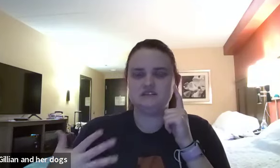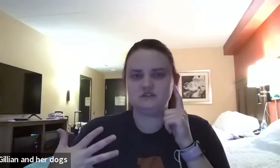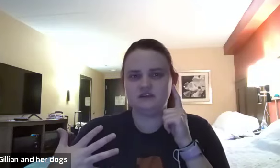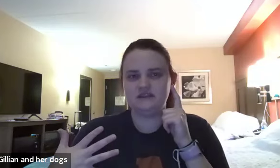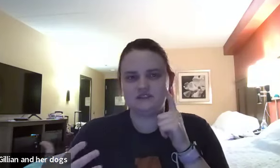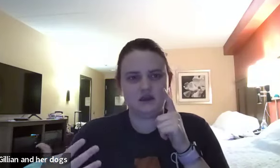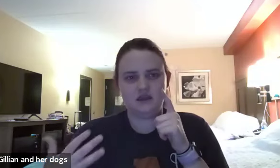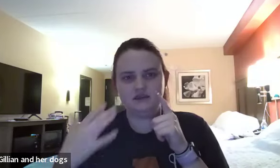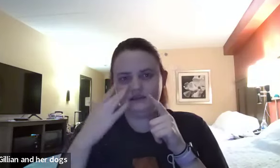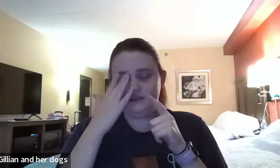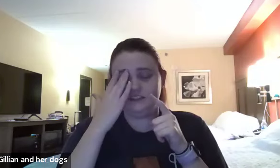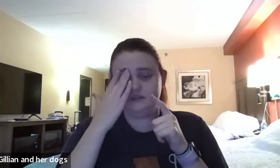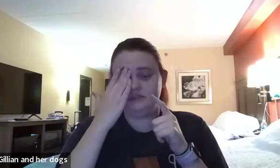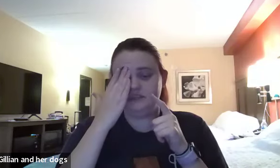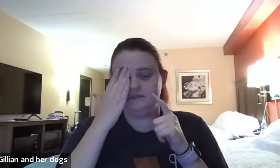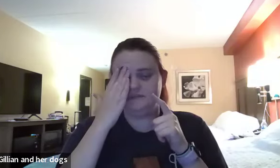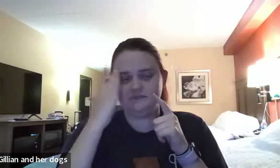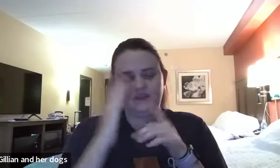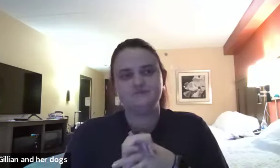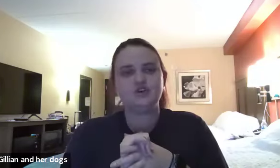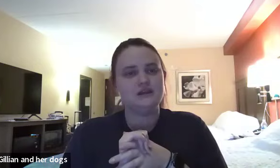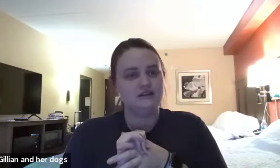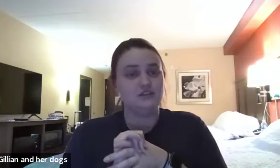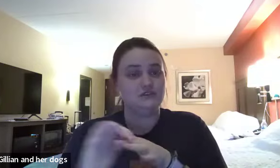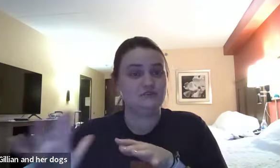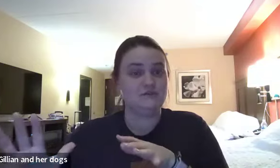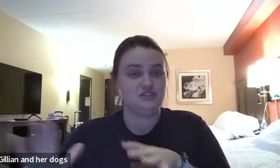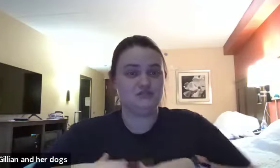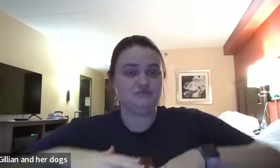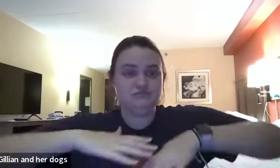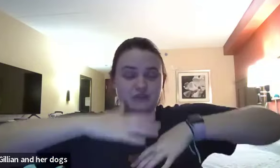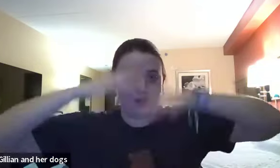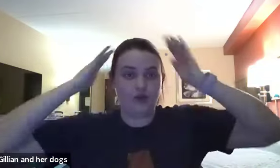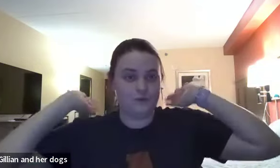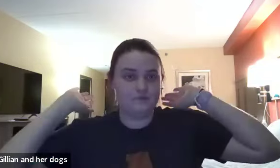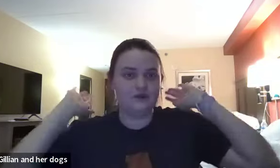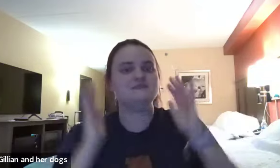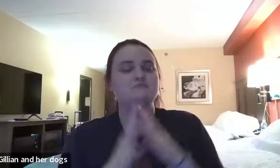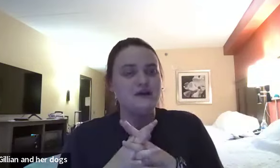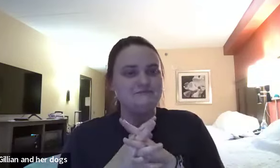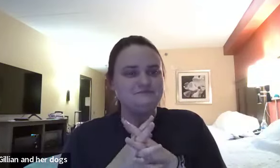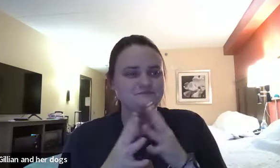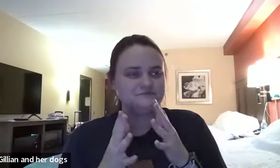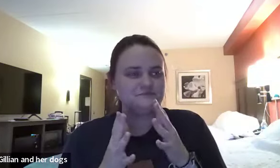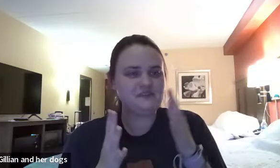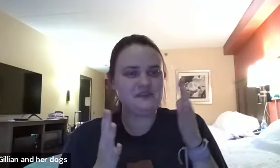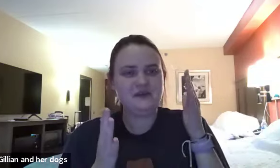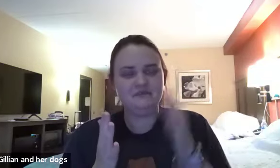certain, like the sign is going to be, trying not to go too deep and just like overwhelm you guys, but